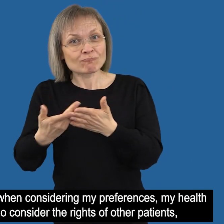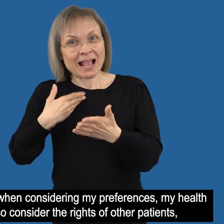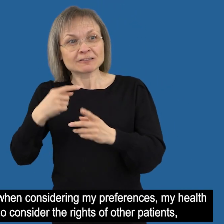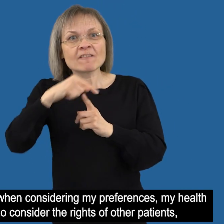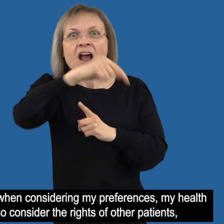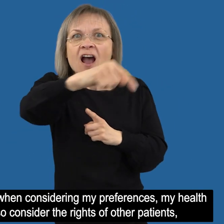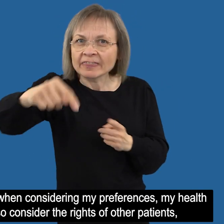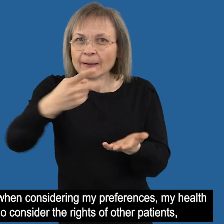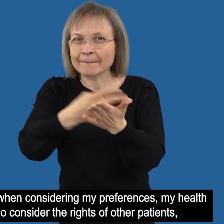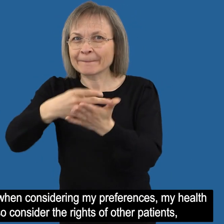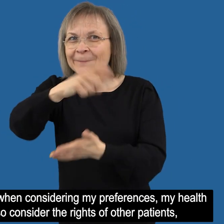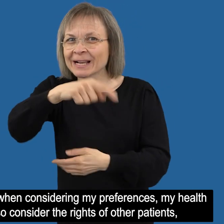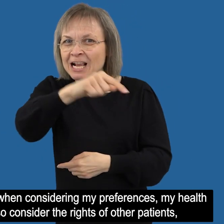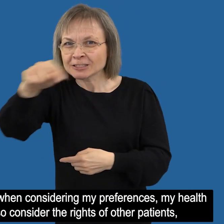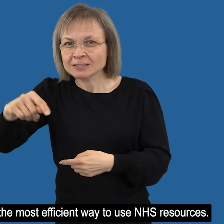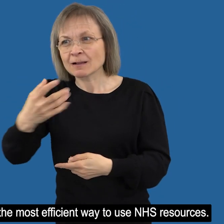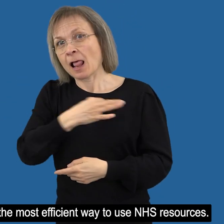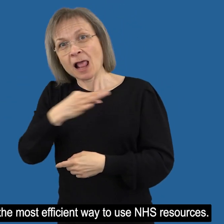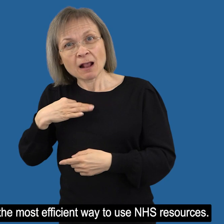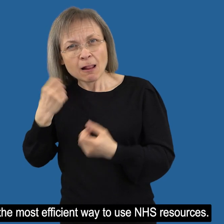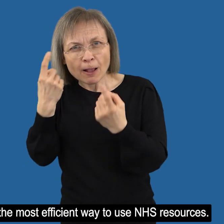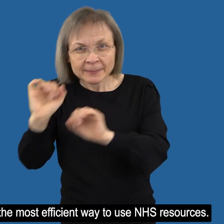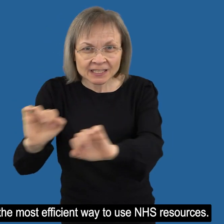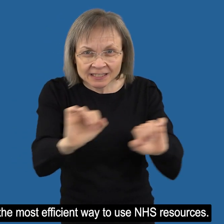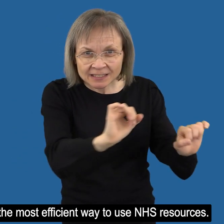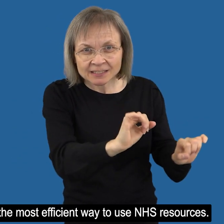clinical opinion, and the most efficient way to use NHS resources.